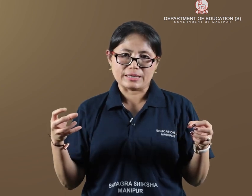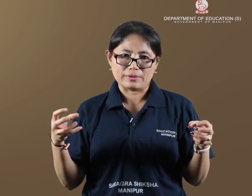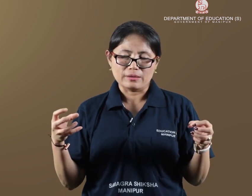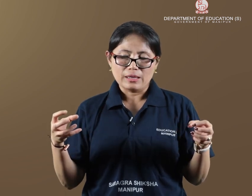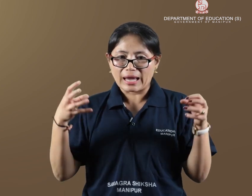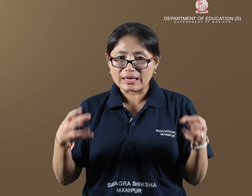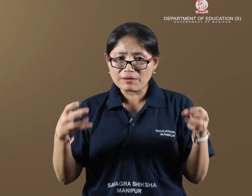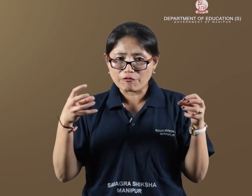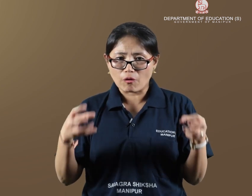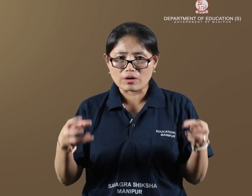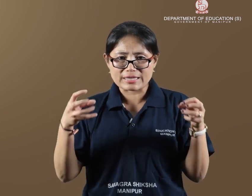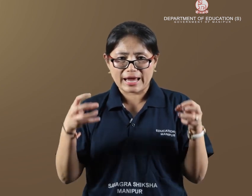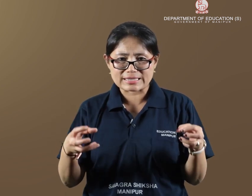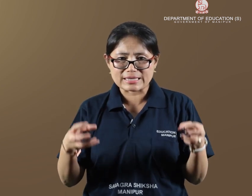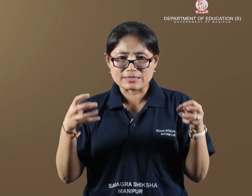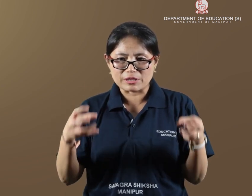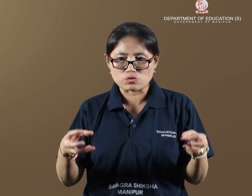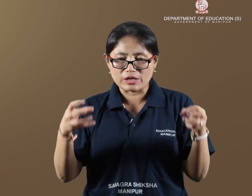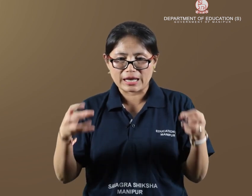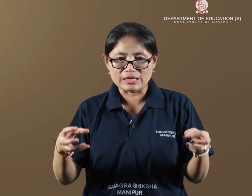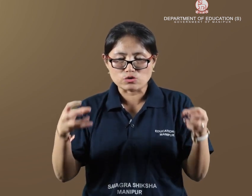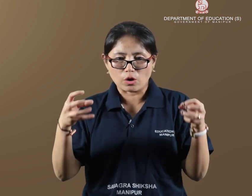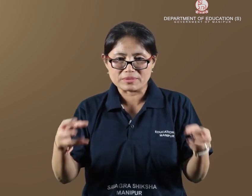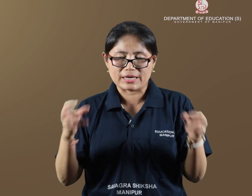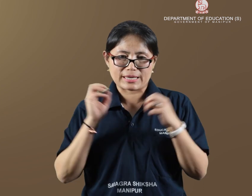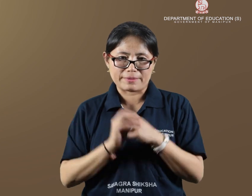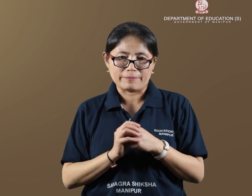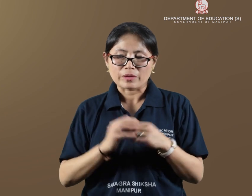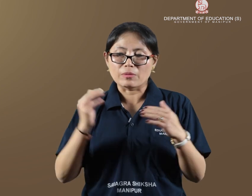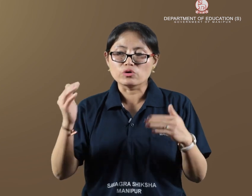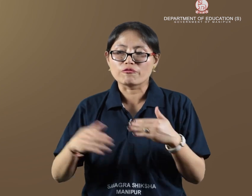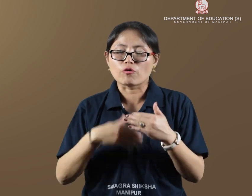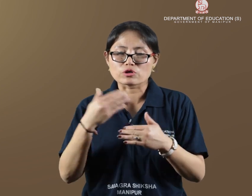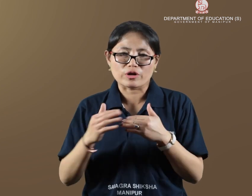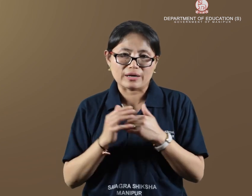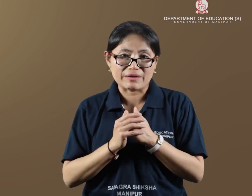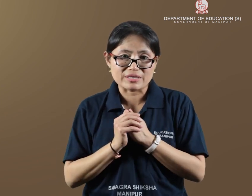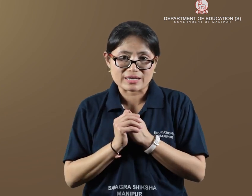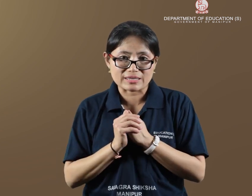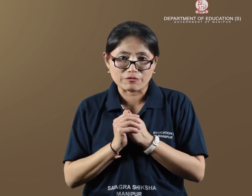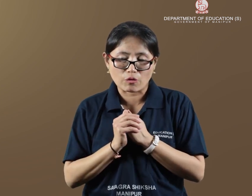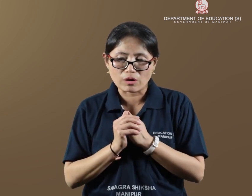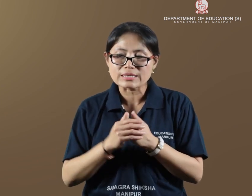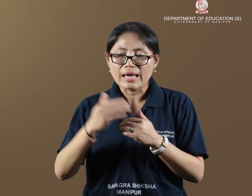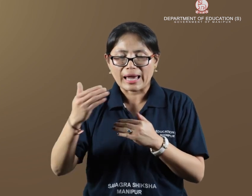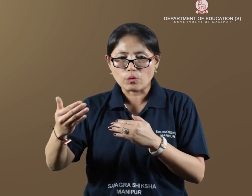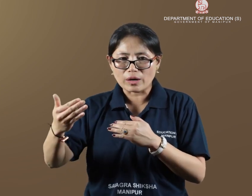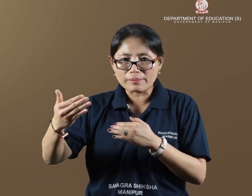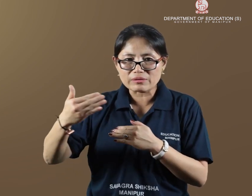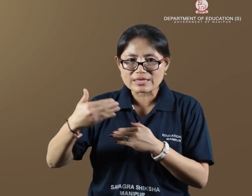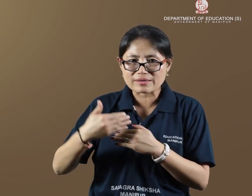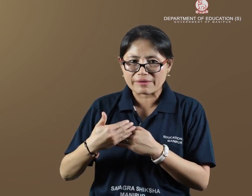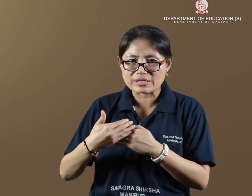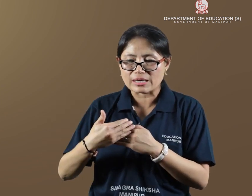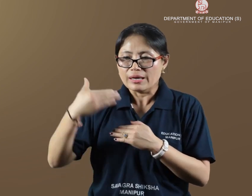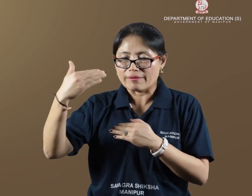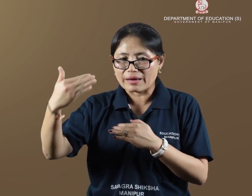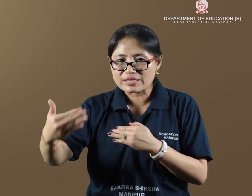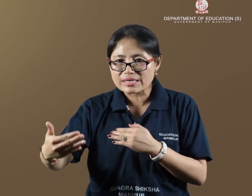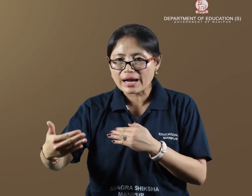ever any force exists between any two objects hai madu ki force of gravitational force and what about this gravity gravity har